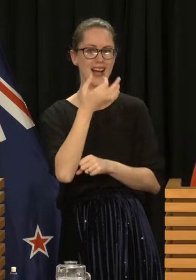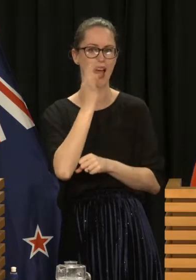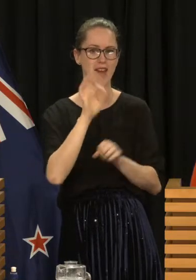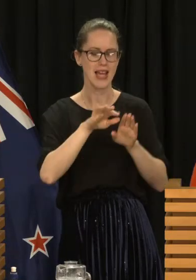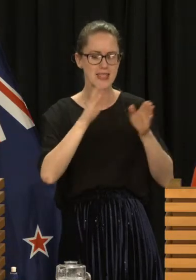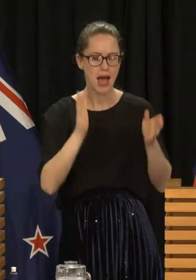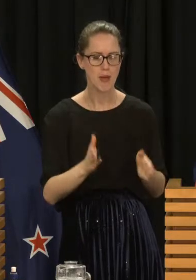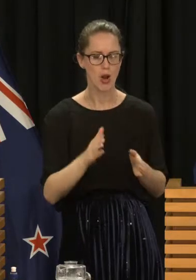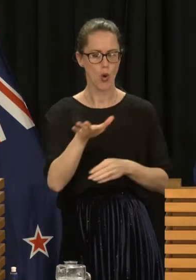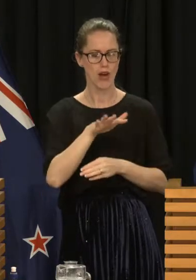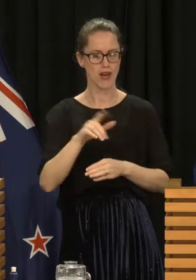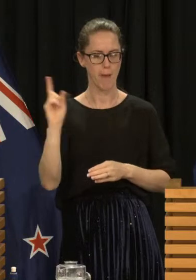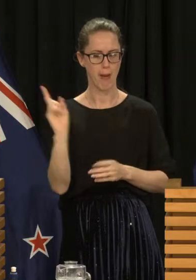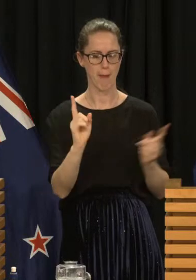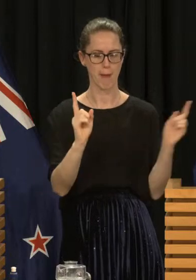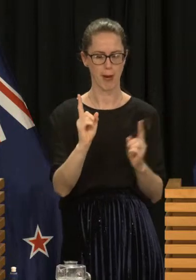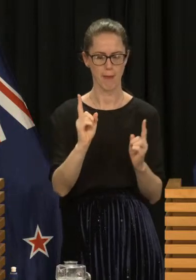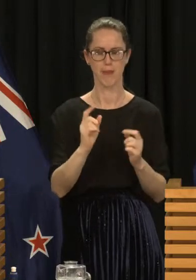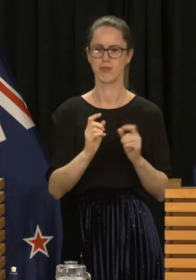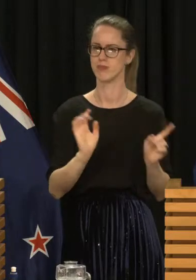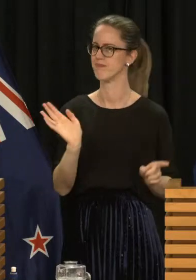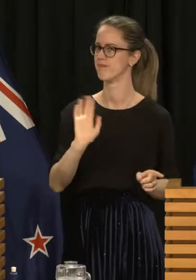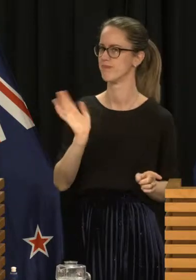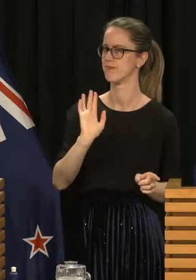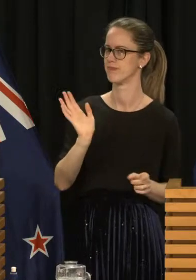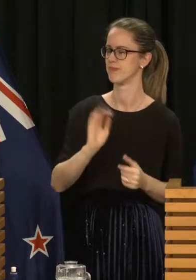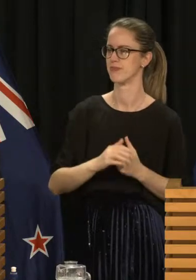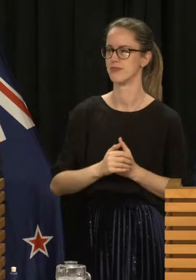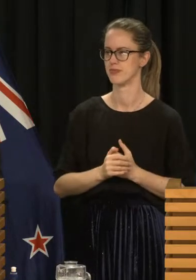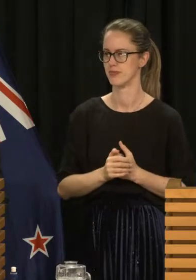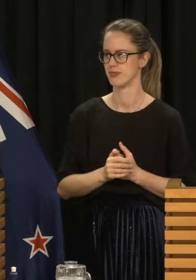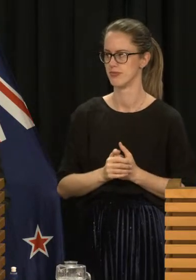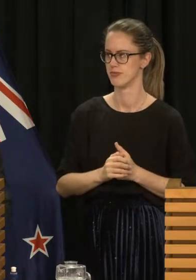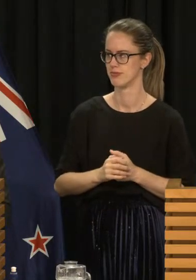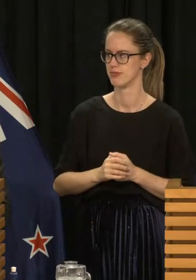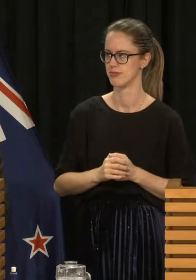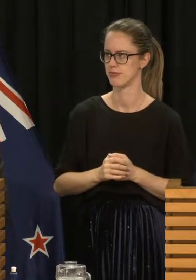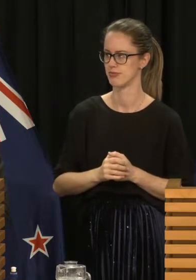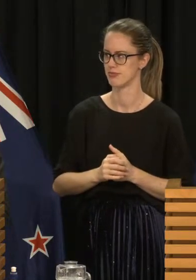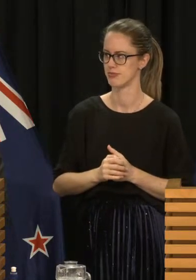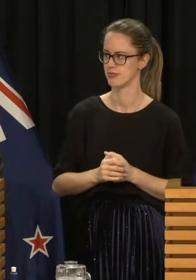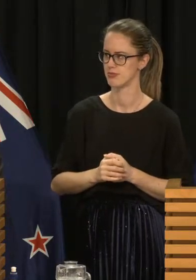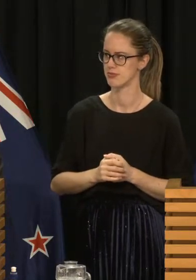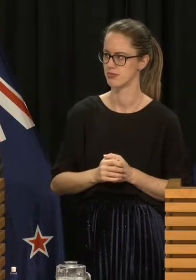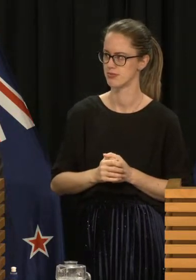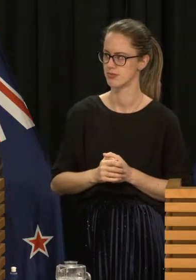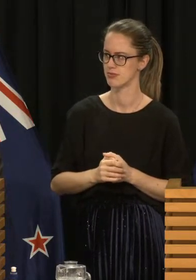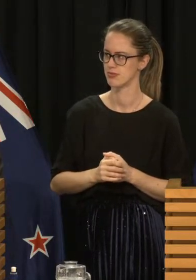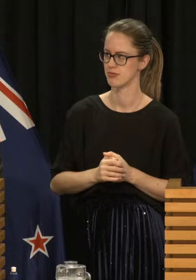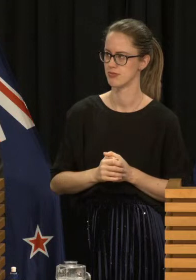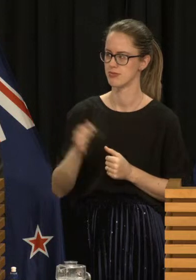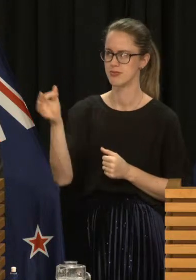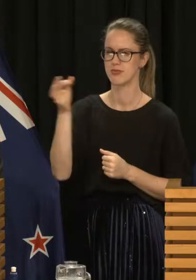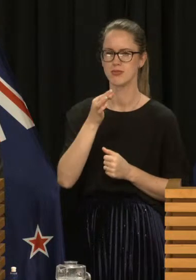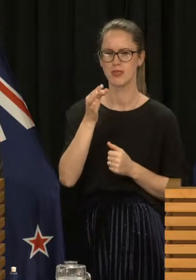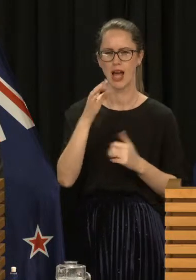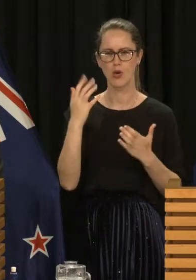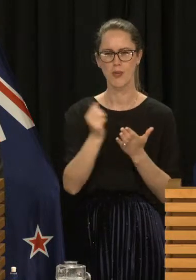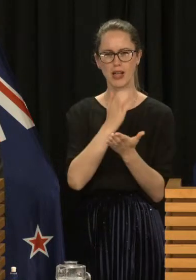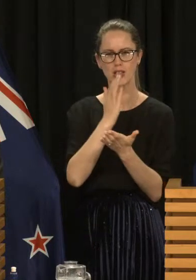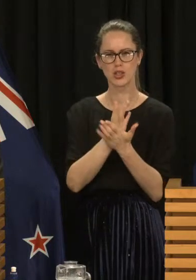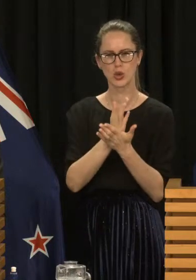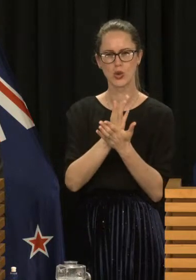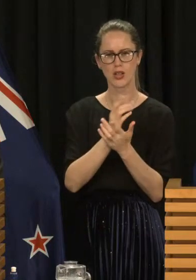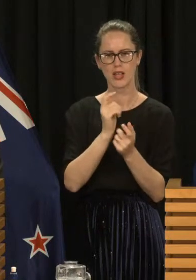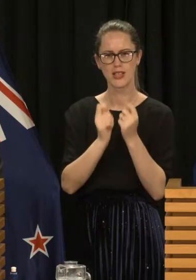or an area that they may have bumped into each other? No. Okay, we'll come over the far side here. How are you ensuring that the testing is reaching